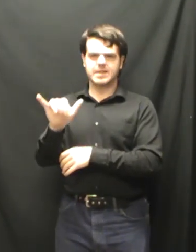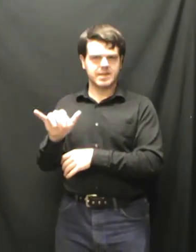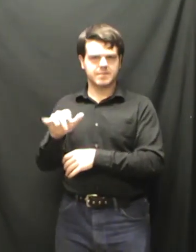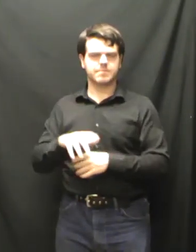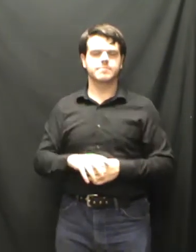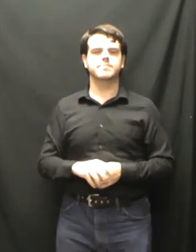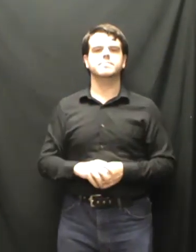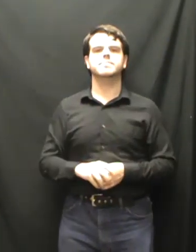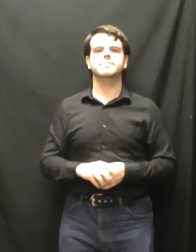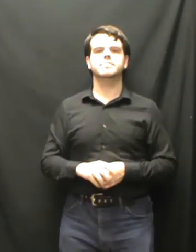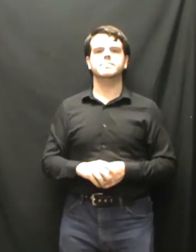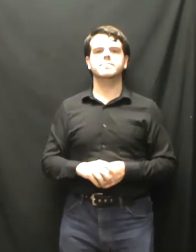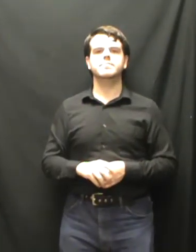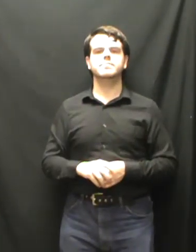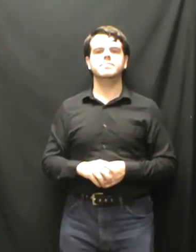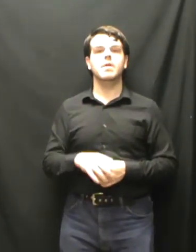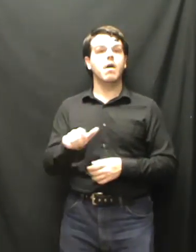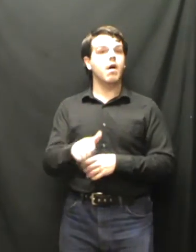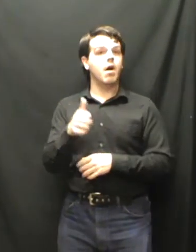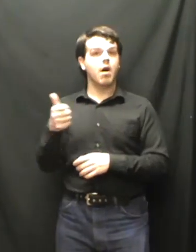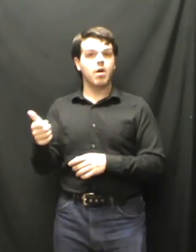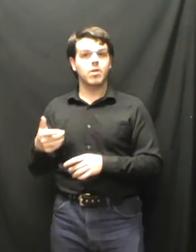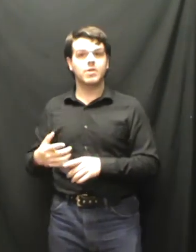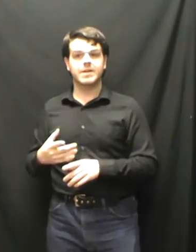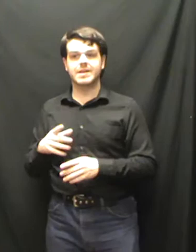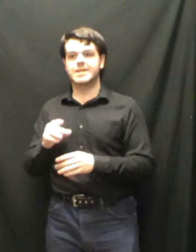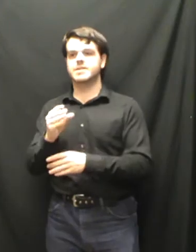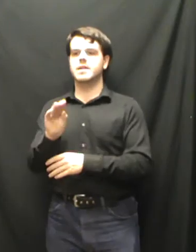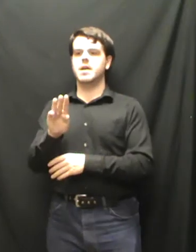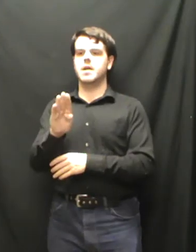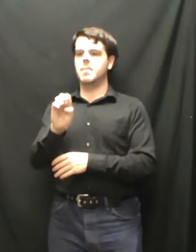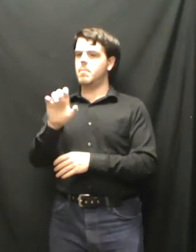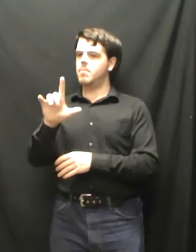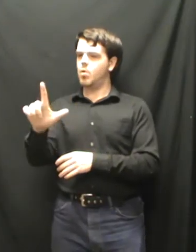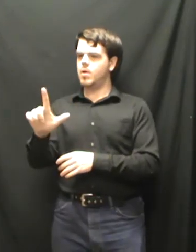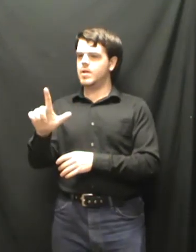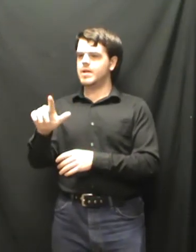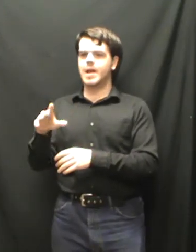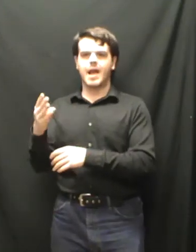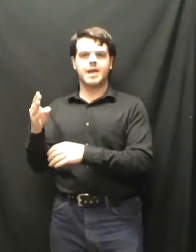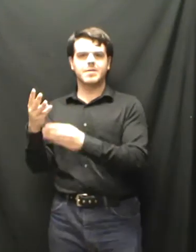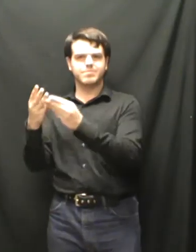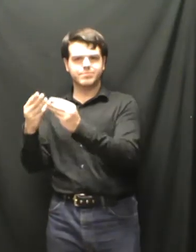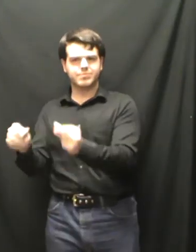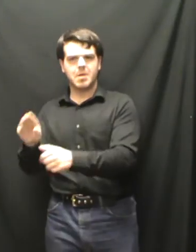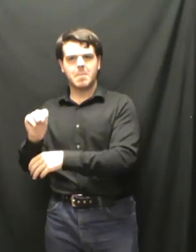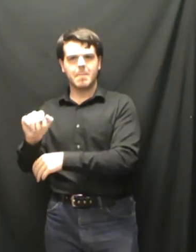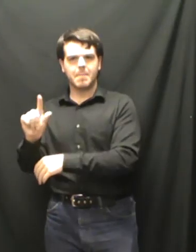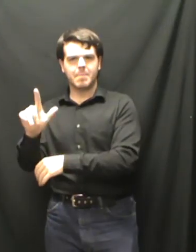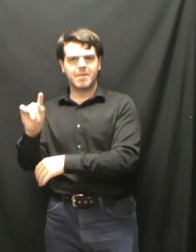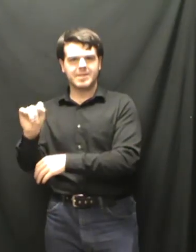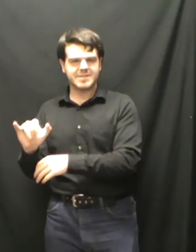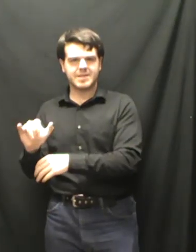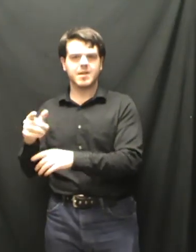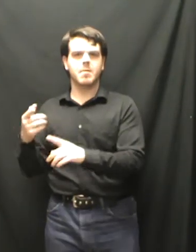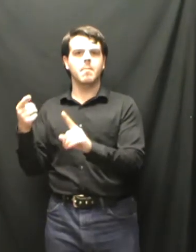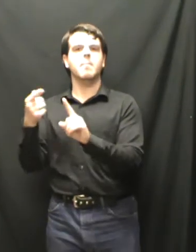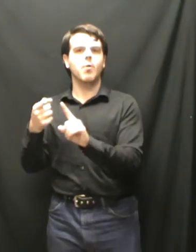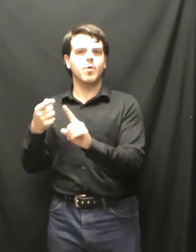is the boiling point and melting point, particularly of pure substances. These are the points, or the temperatures at which